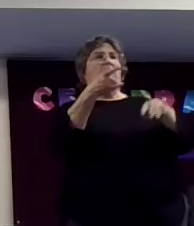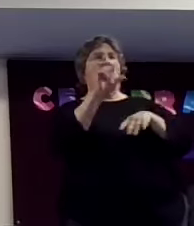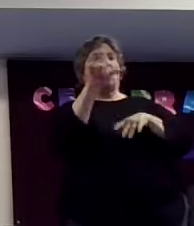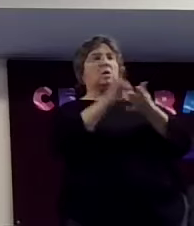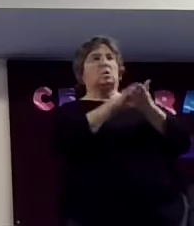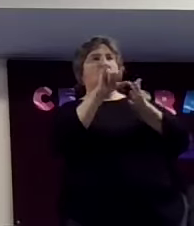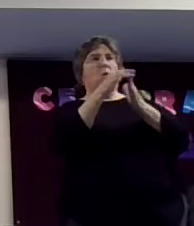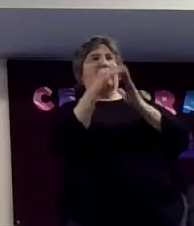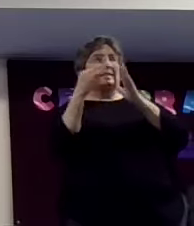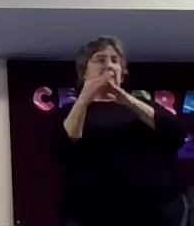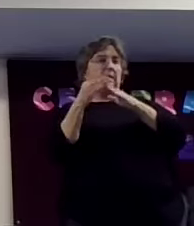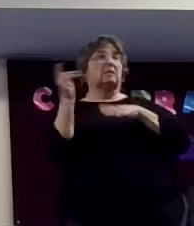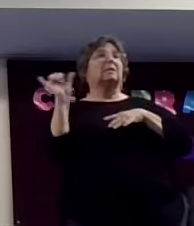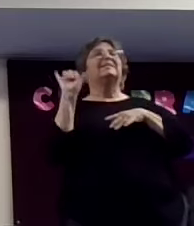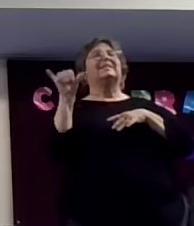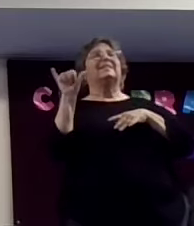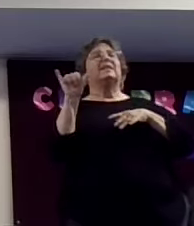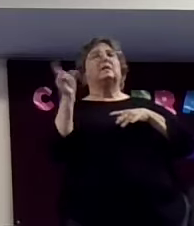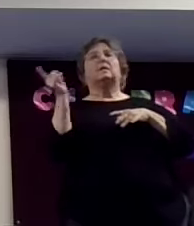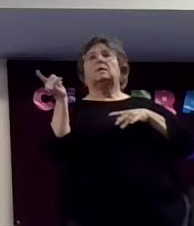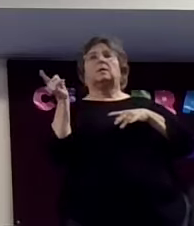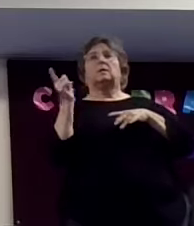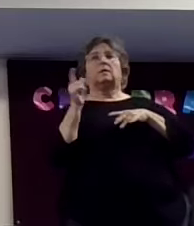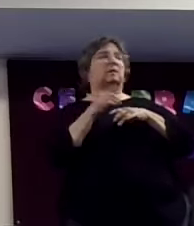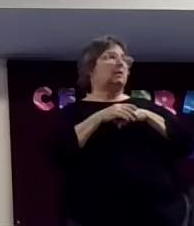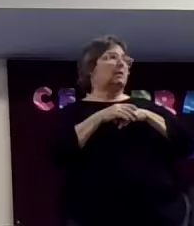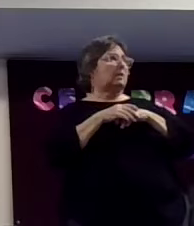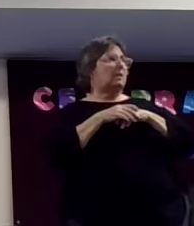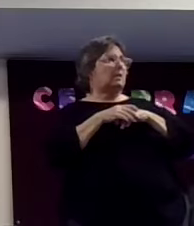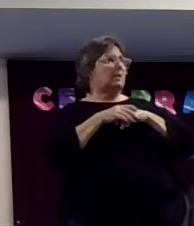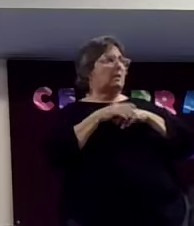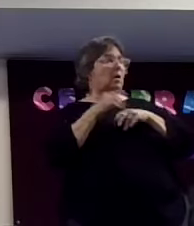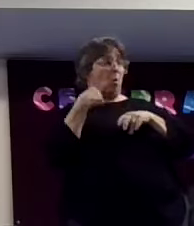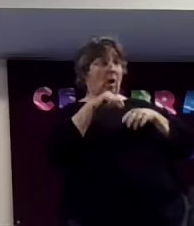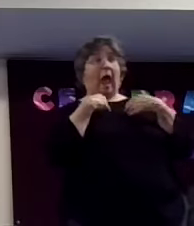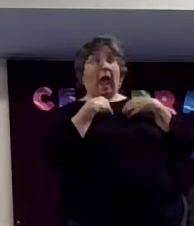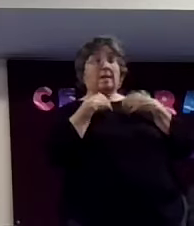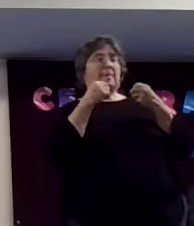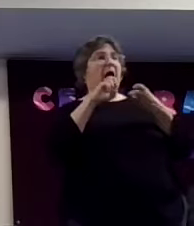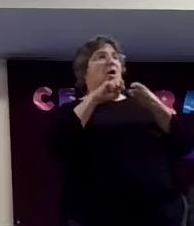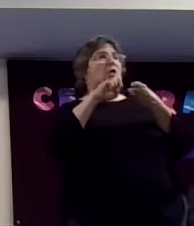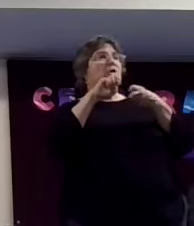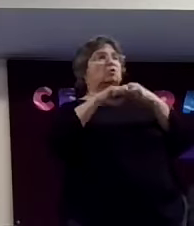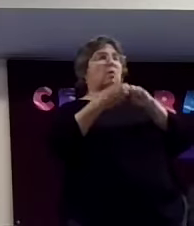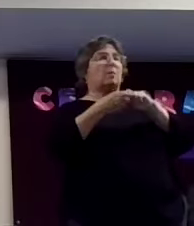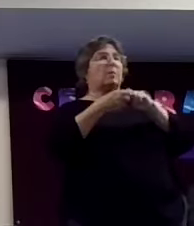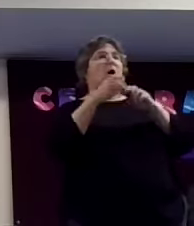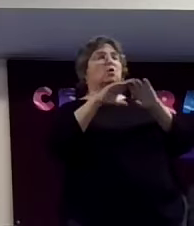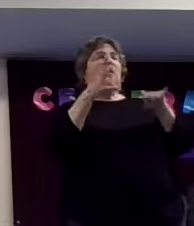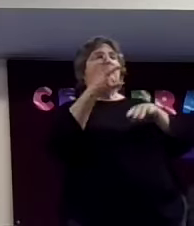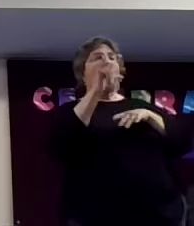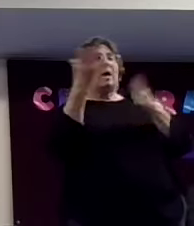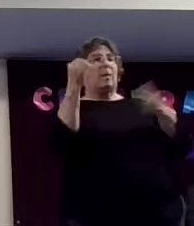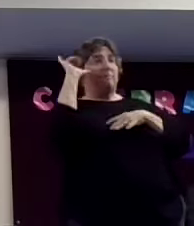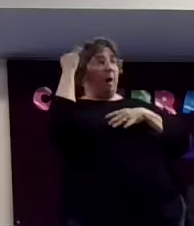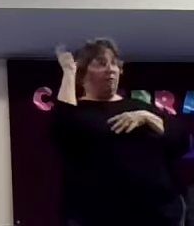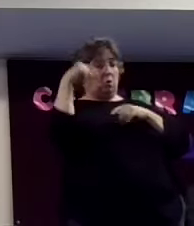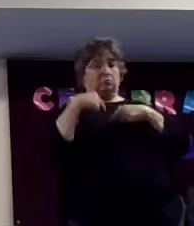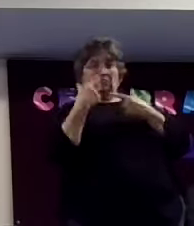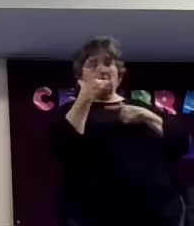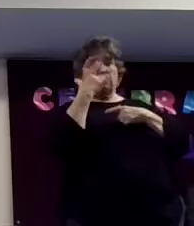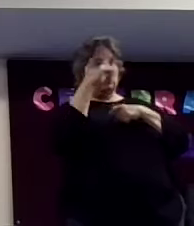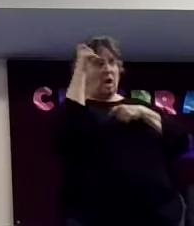pools in New York City. Yeah, I'm sorry. So we've had a lot of trouble getting swimming pools going in Buffalo over